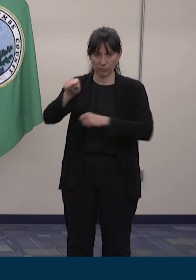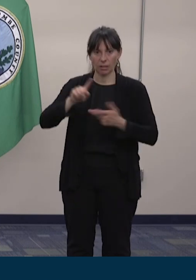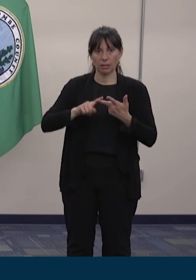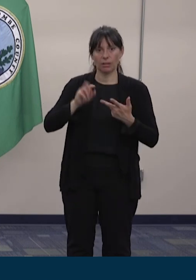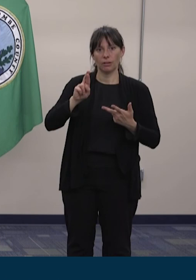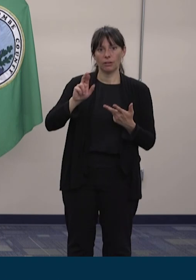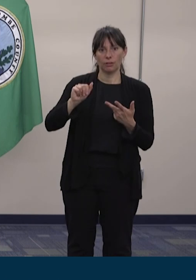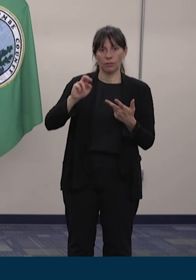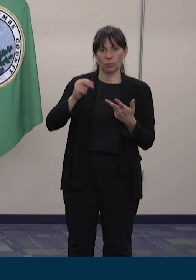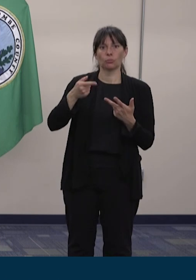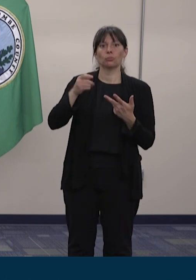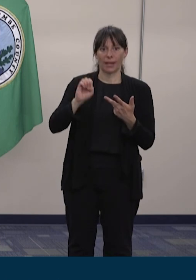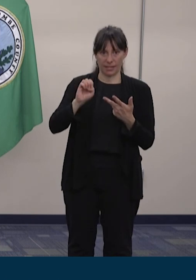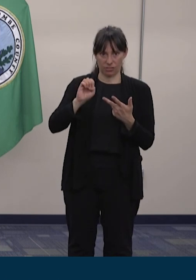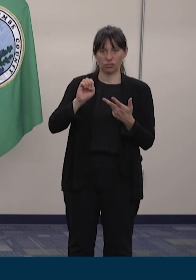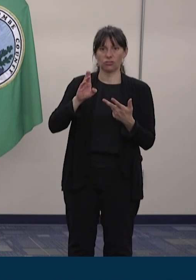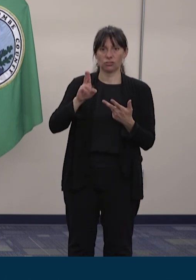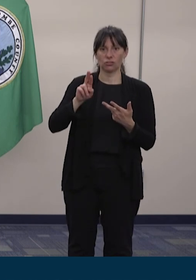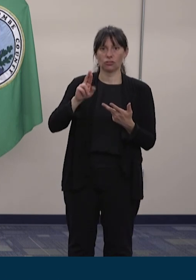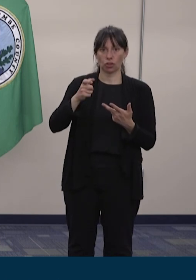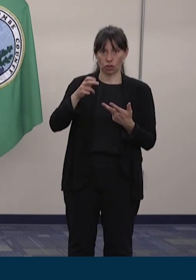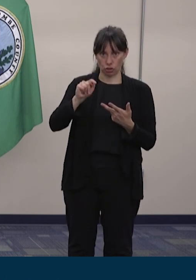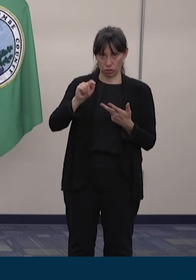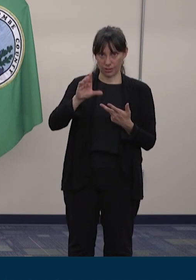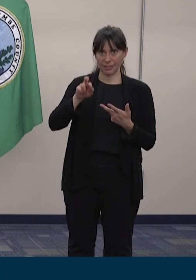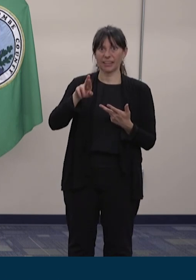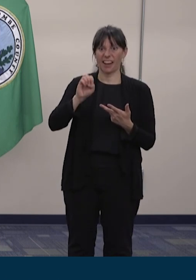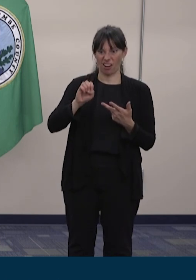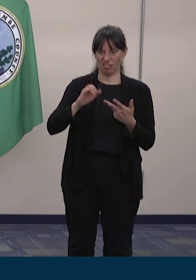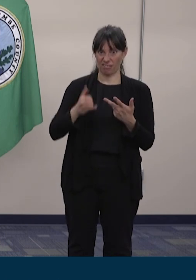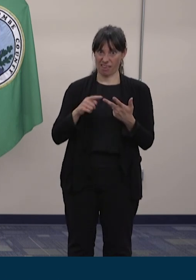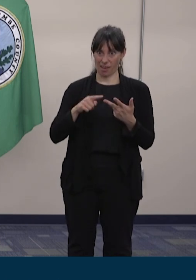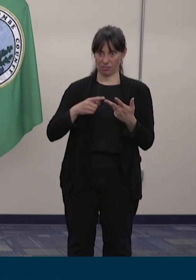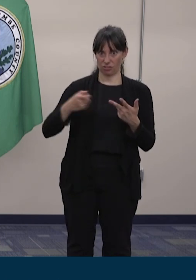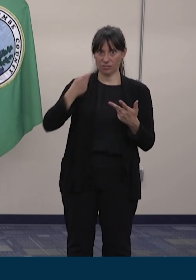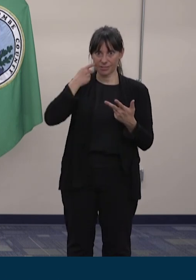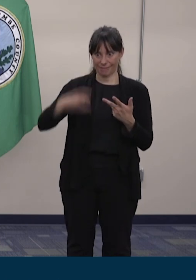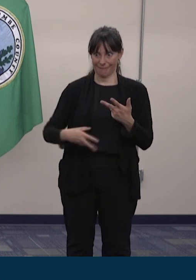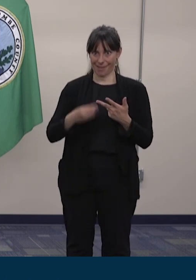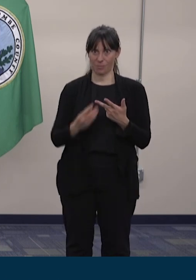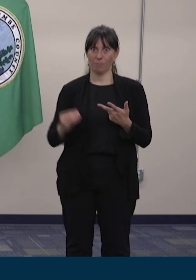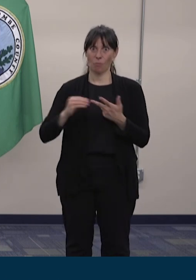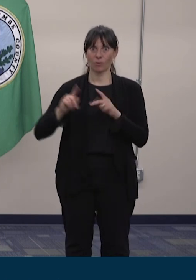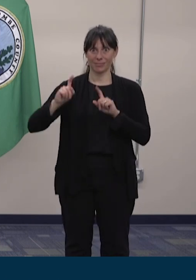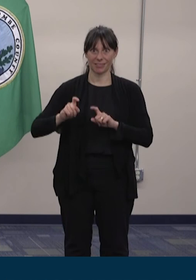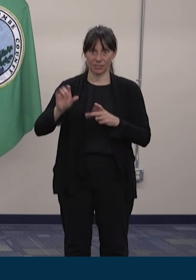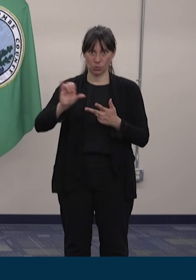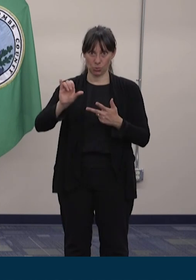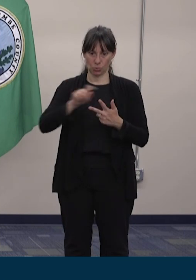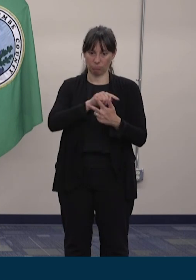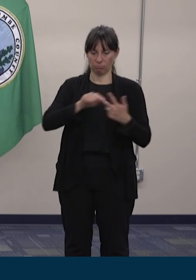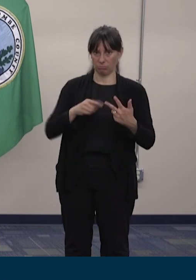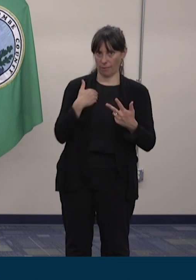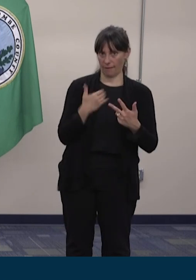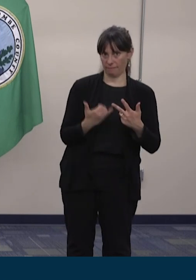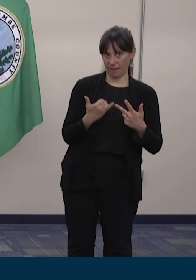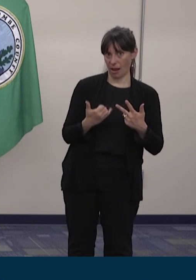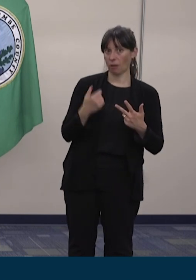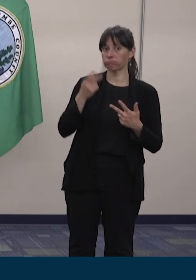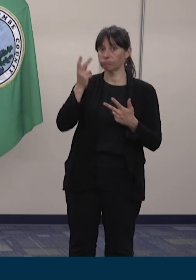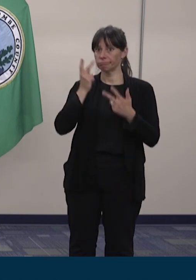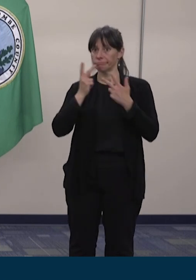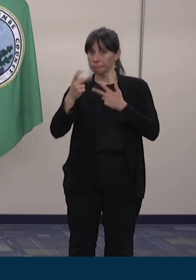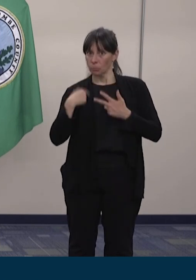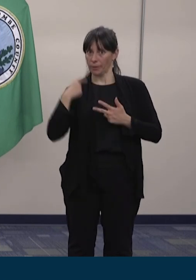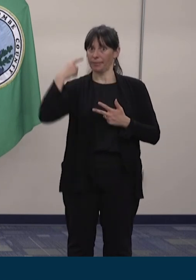sus pruebas at this time. hacia el público. We anticipate that Anticipamos additional que partners will come on más board otros as centros testing